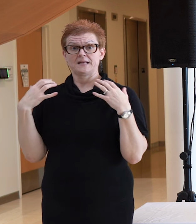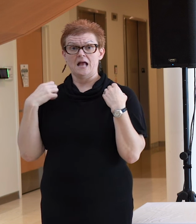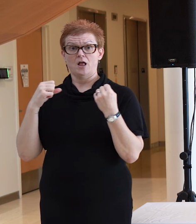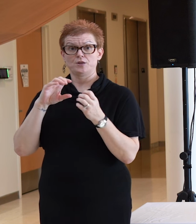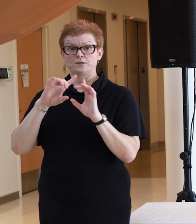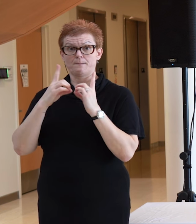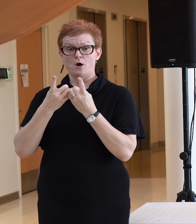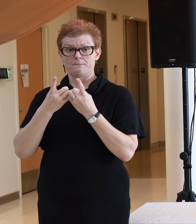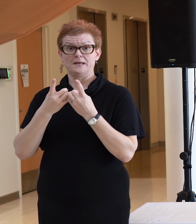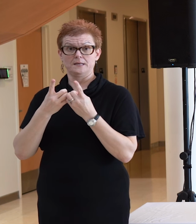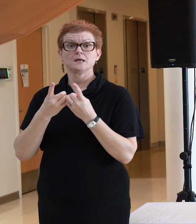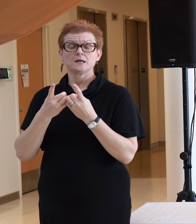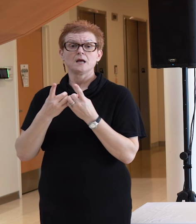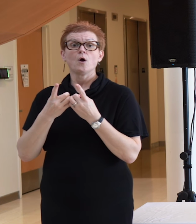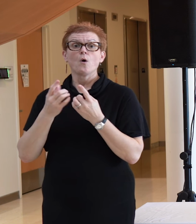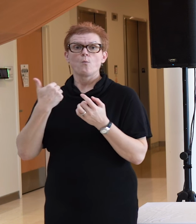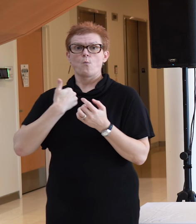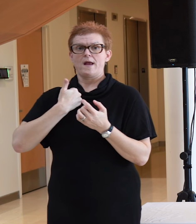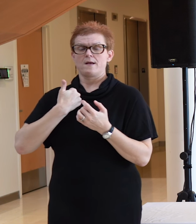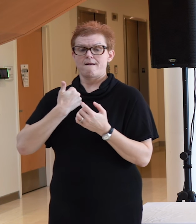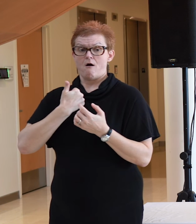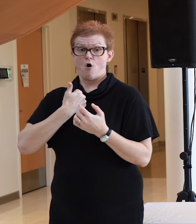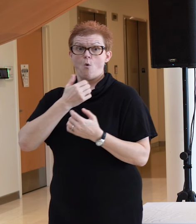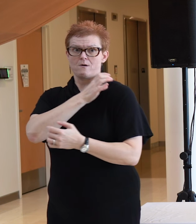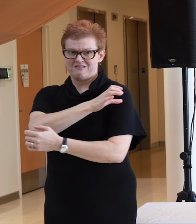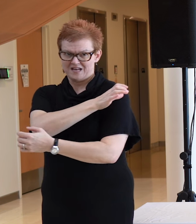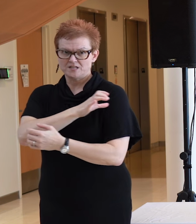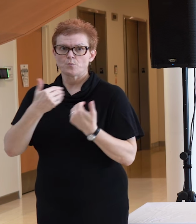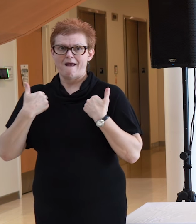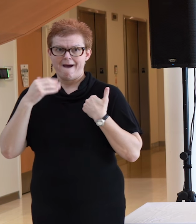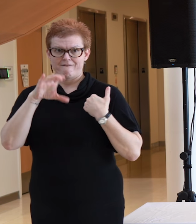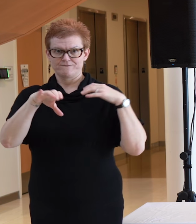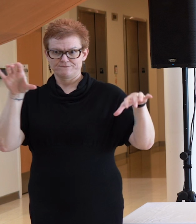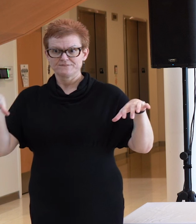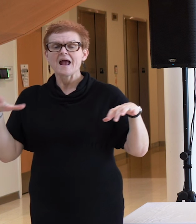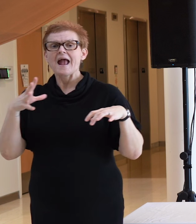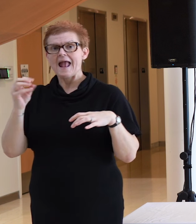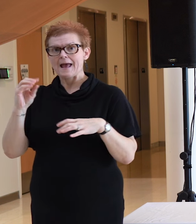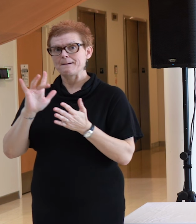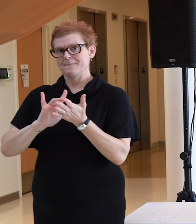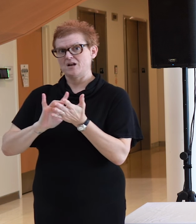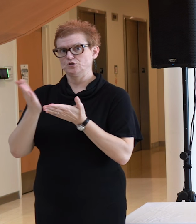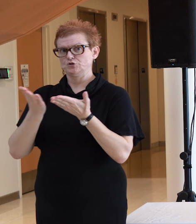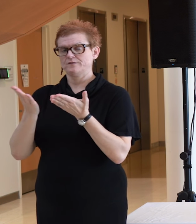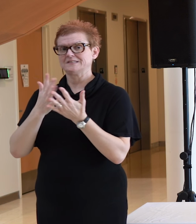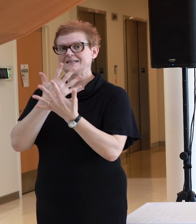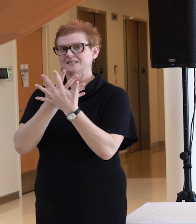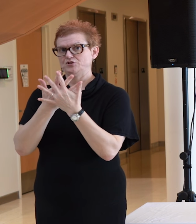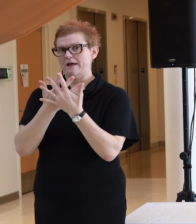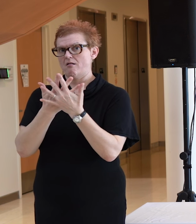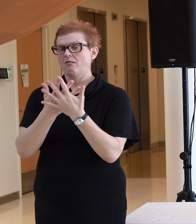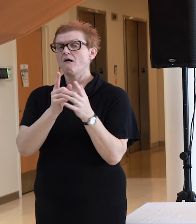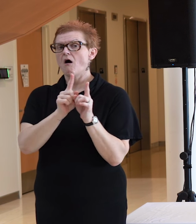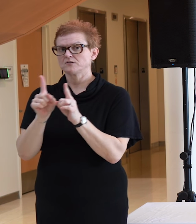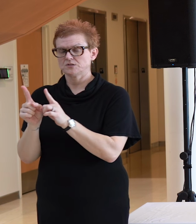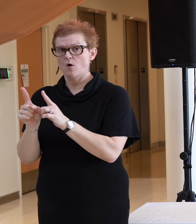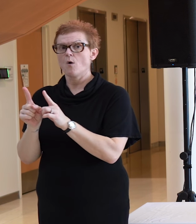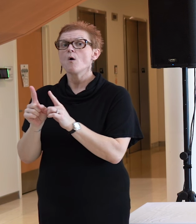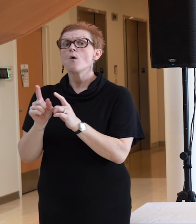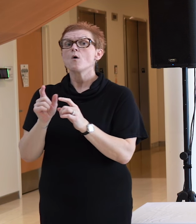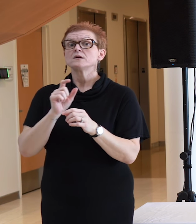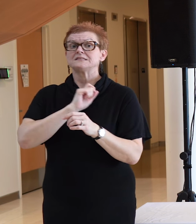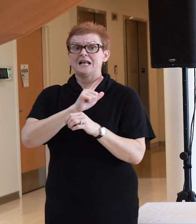already mentioned we have our own clinics, as well as we provide the medical services at the jail, and we also have our own medical examiner's office to serve not only